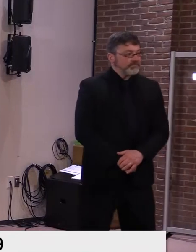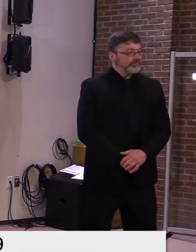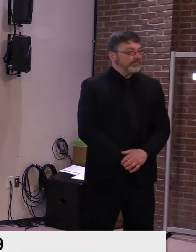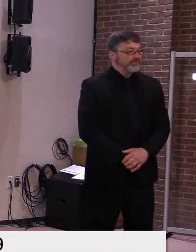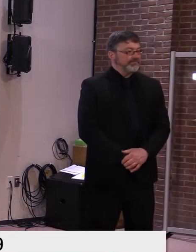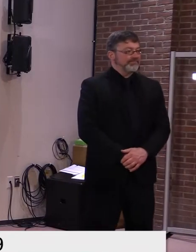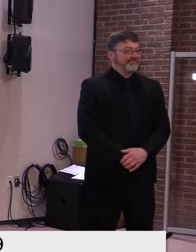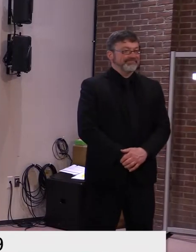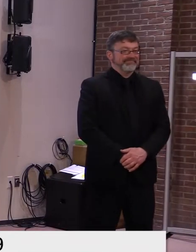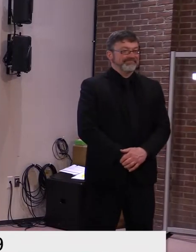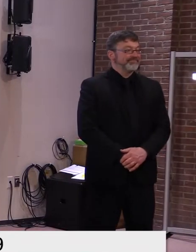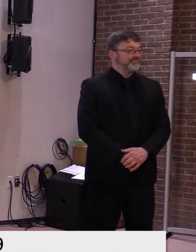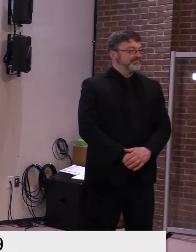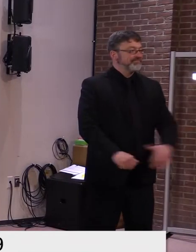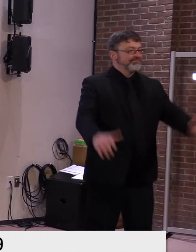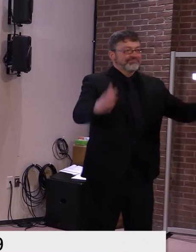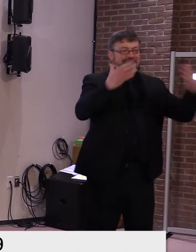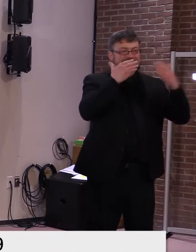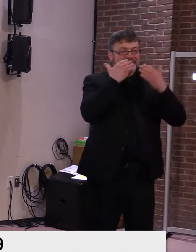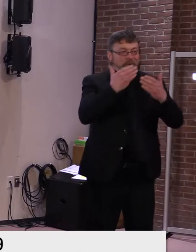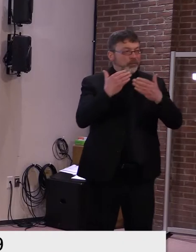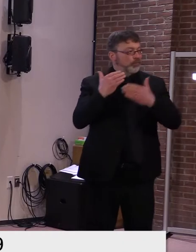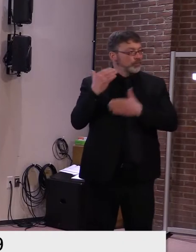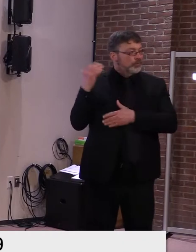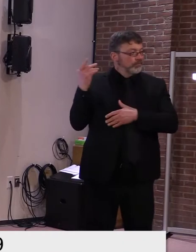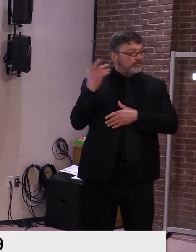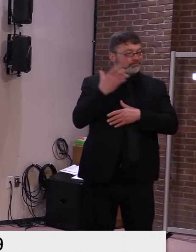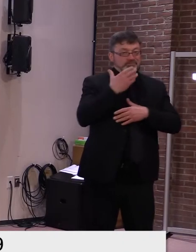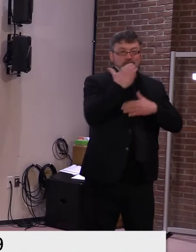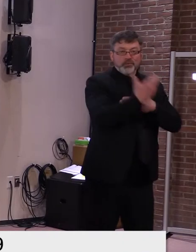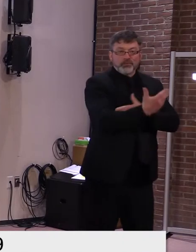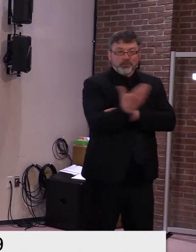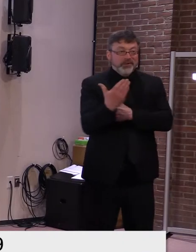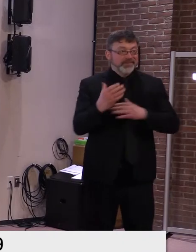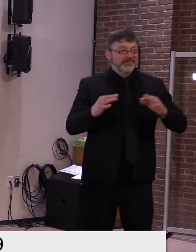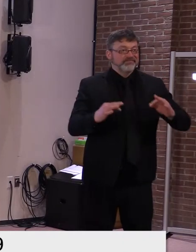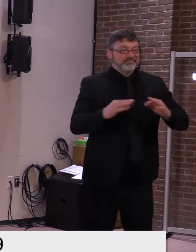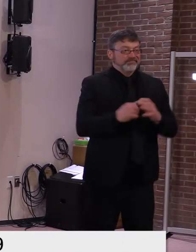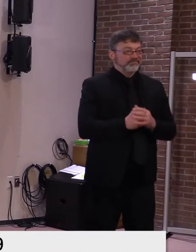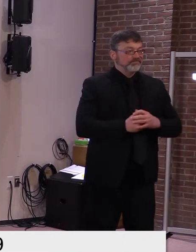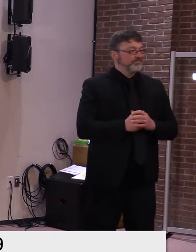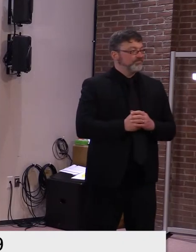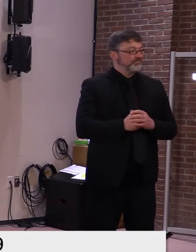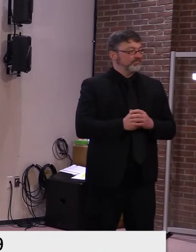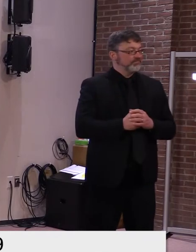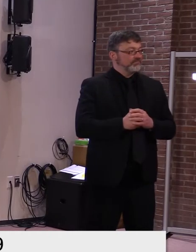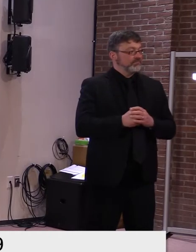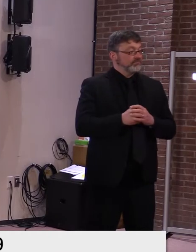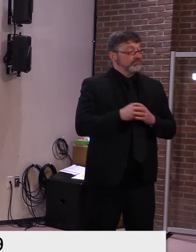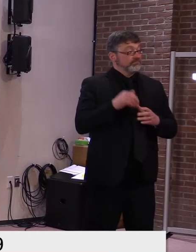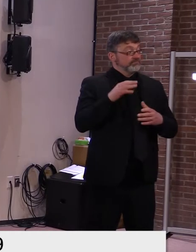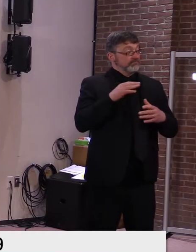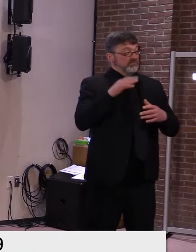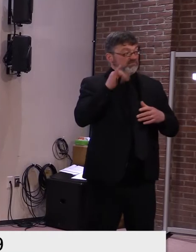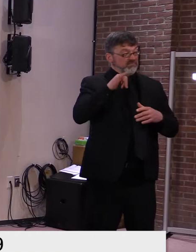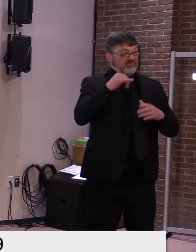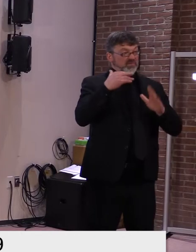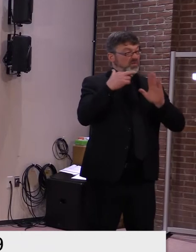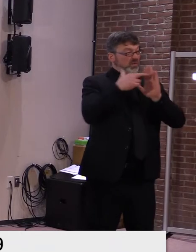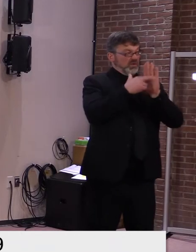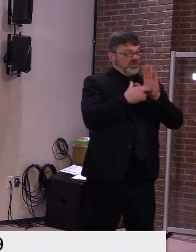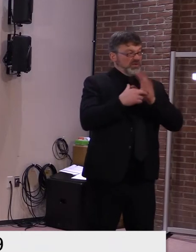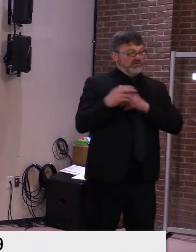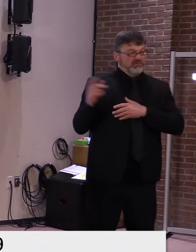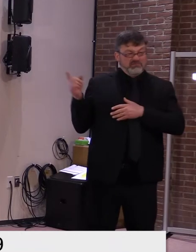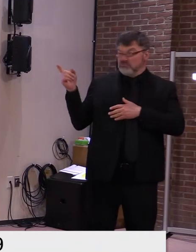Thank you, Secretary French. Good morning, everyone. As many of you know, registration for Vermonters age 60 and older